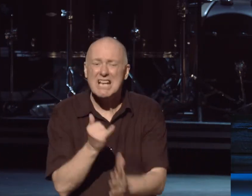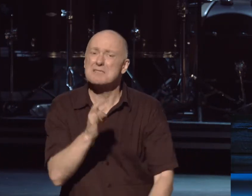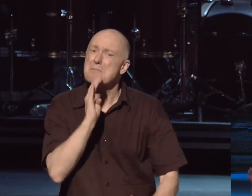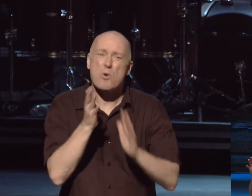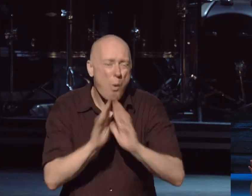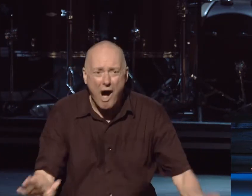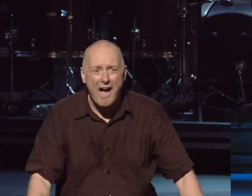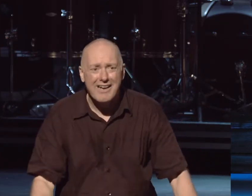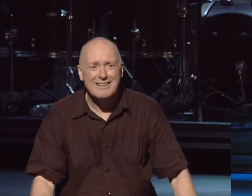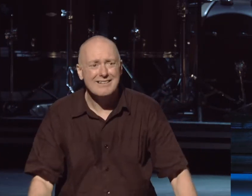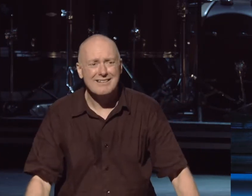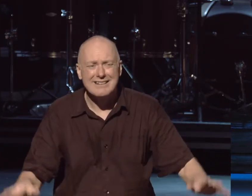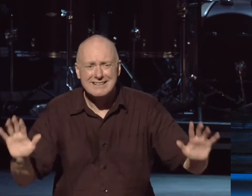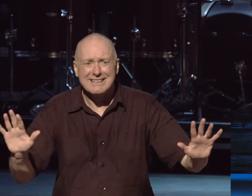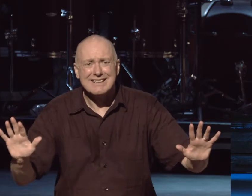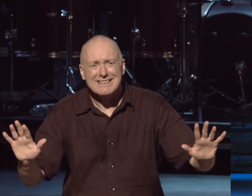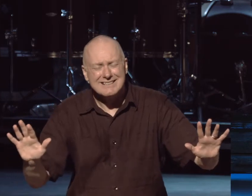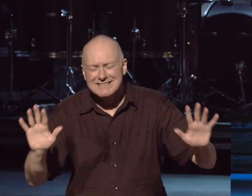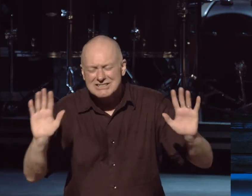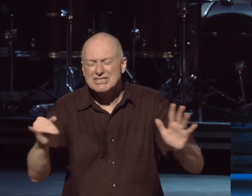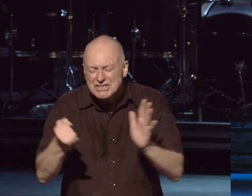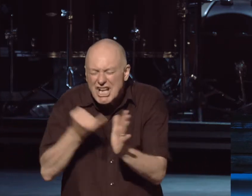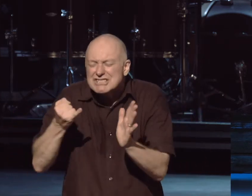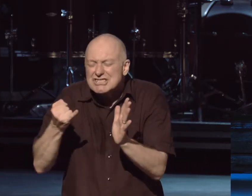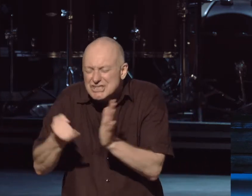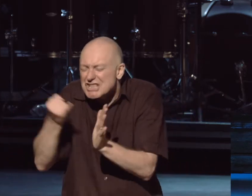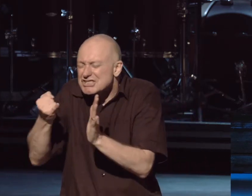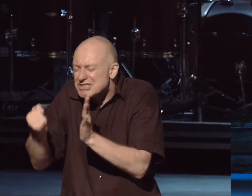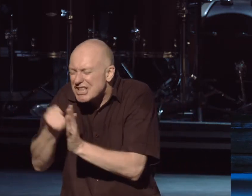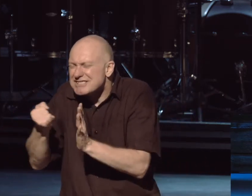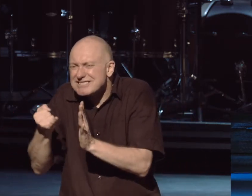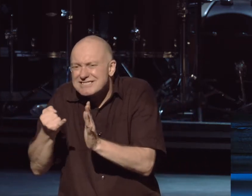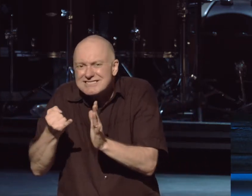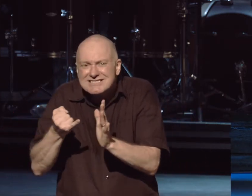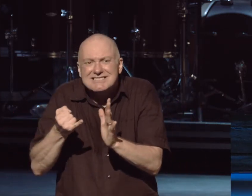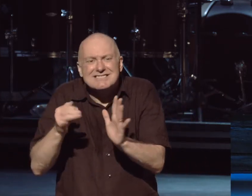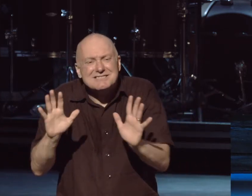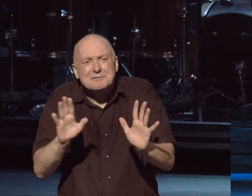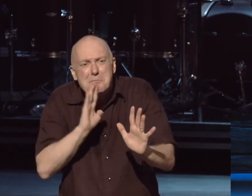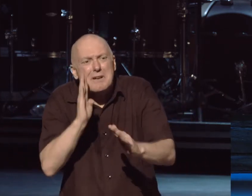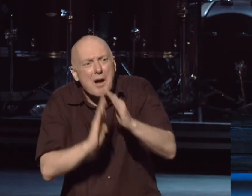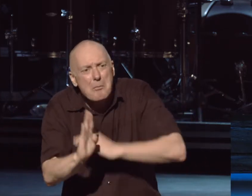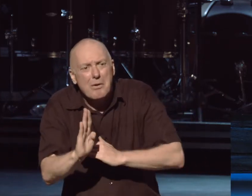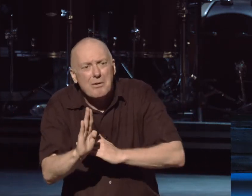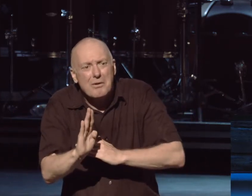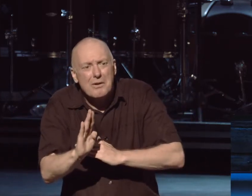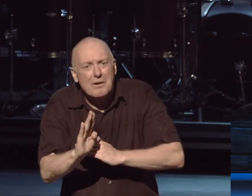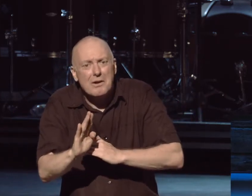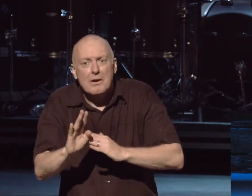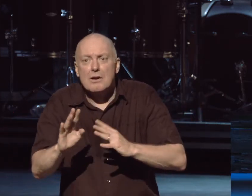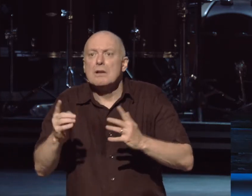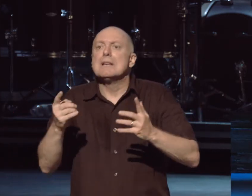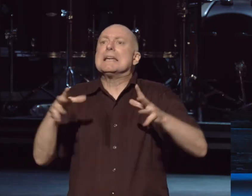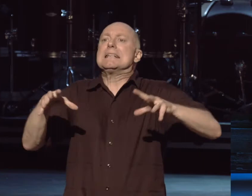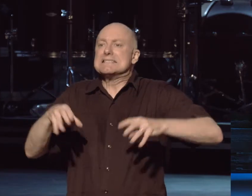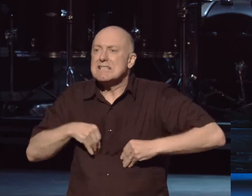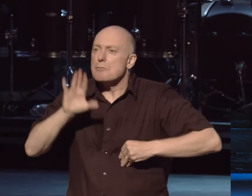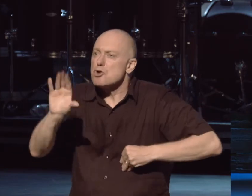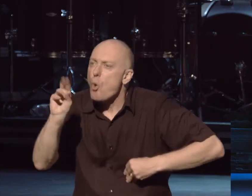Psalm. Just have enough humility saying you win when you own your sin.